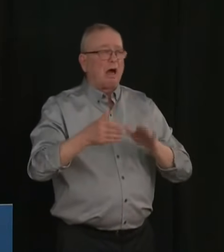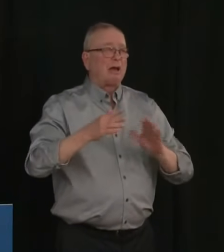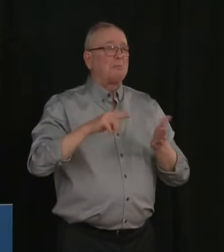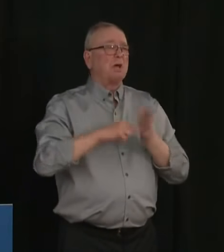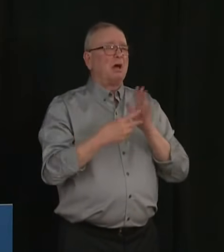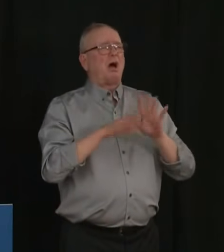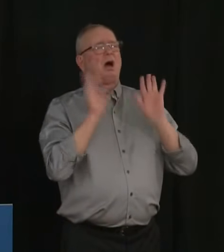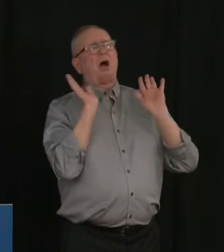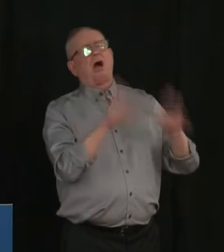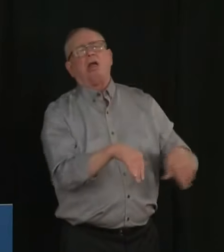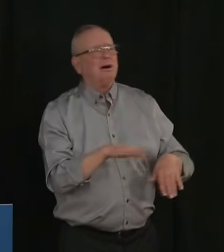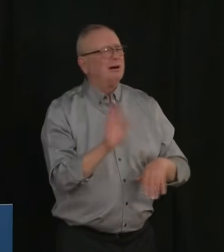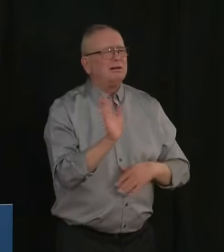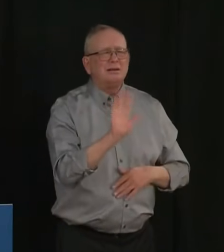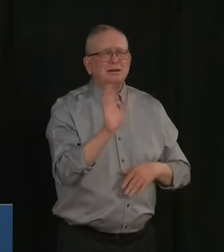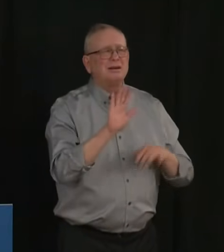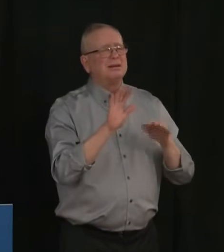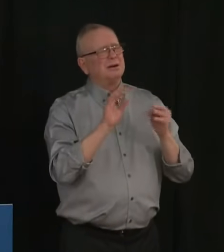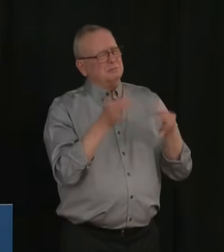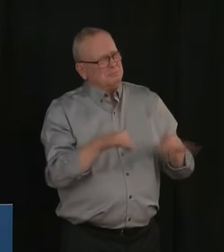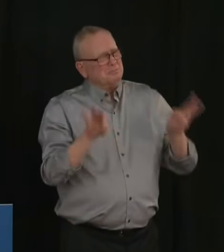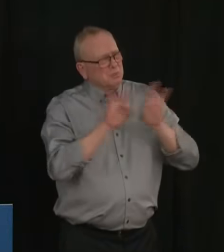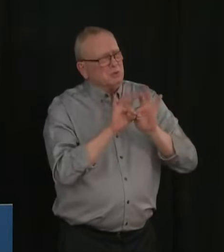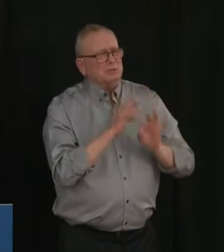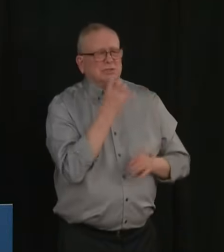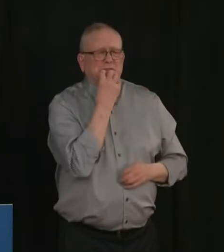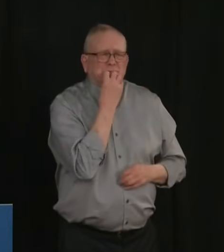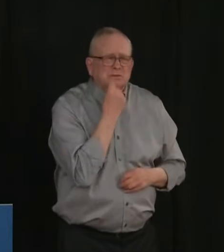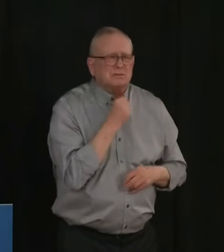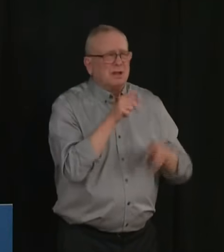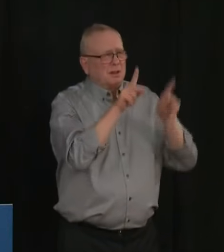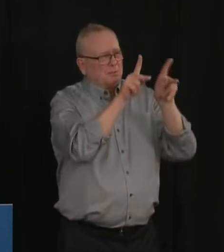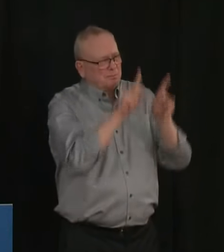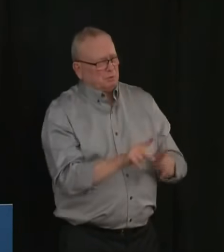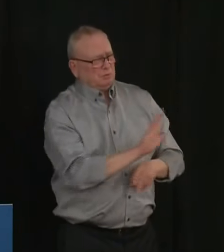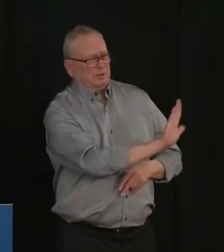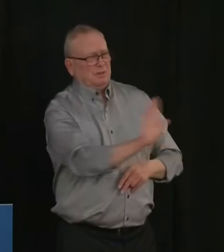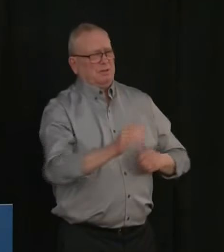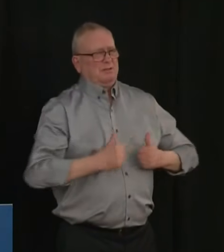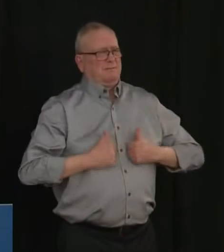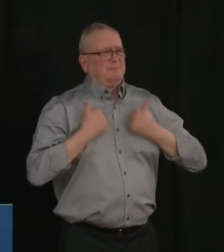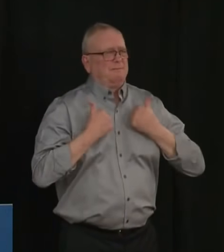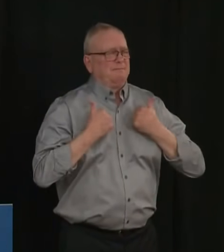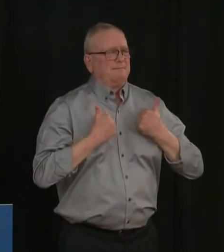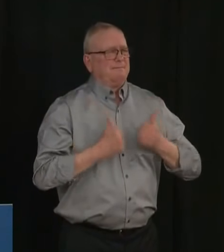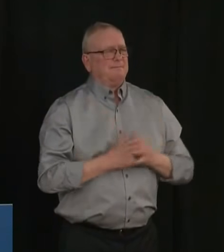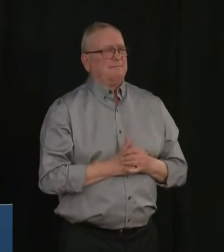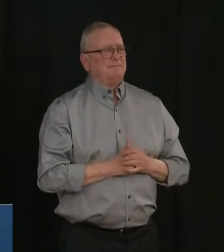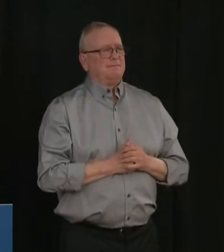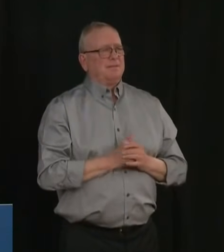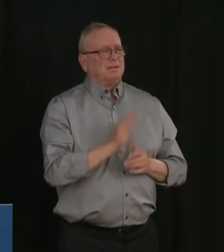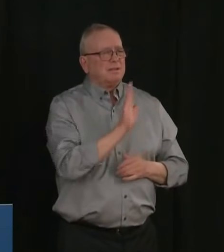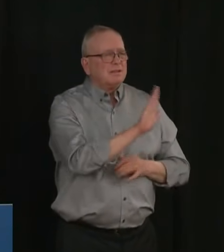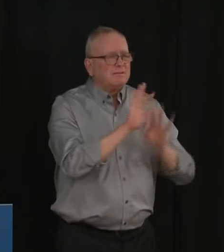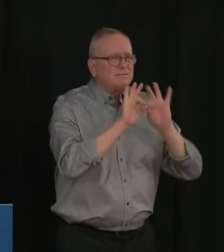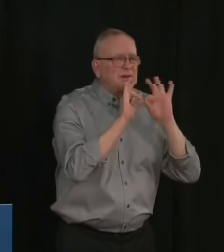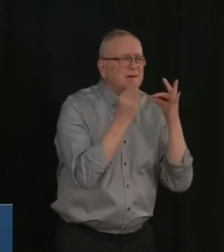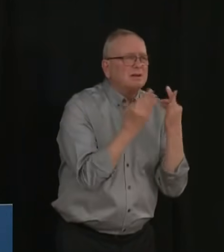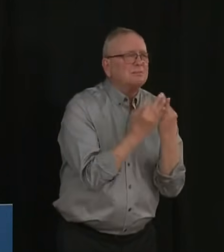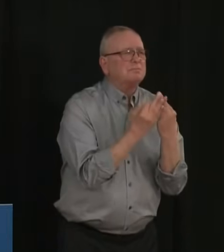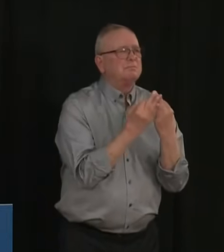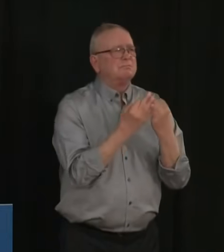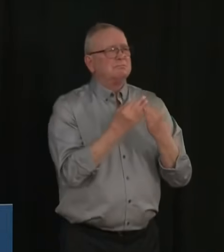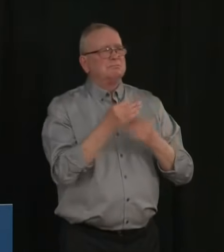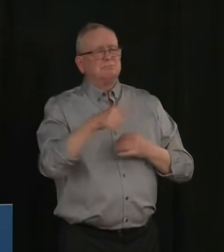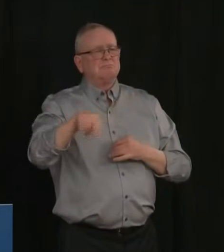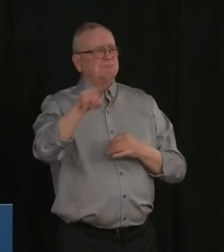we cannot let ourselves become numb to these statistics. My sympathies go to all those in hospital, in ICU, and